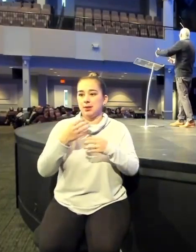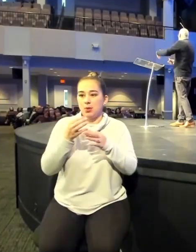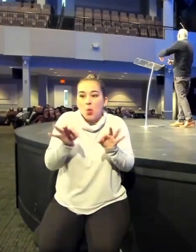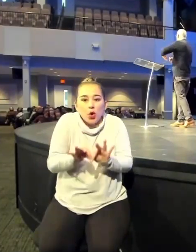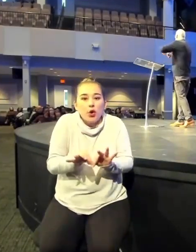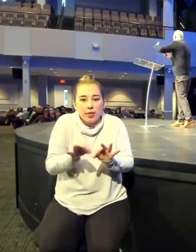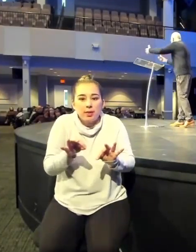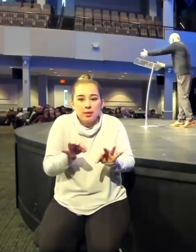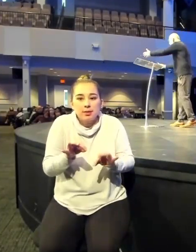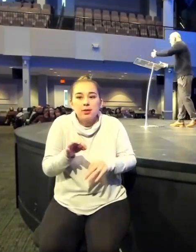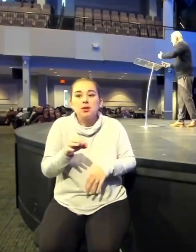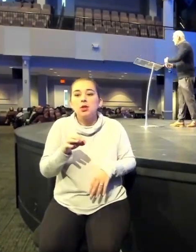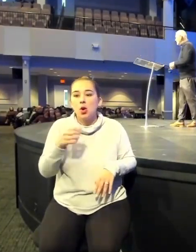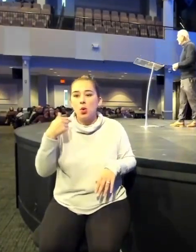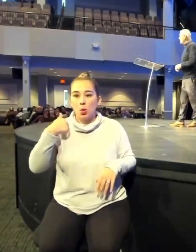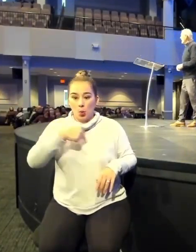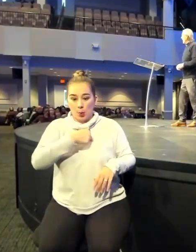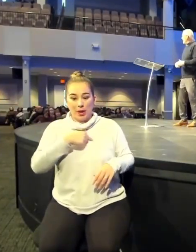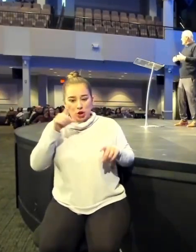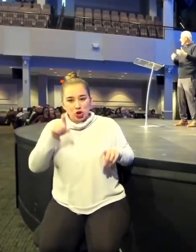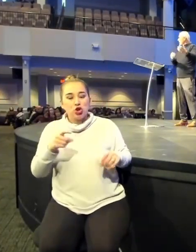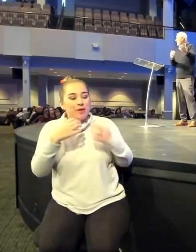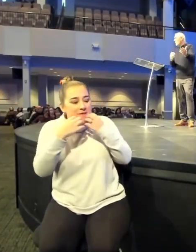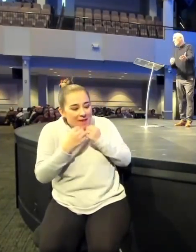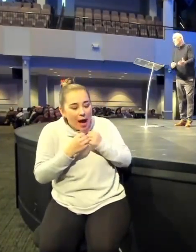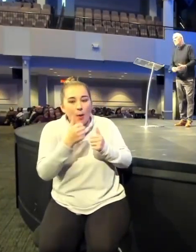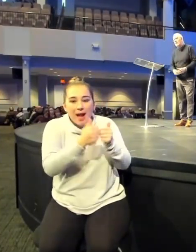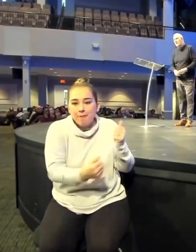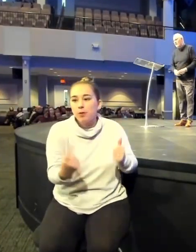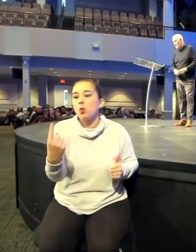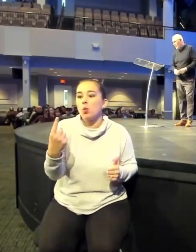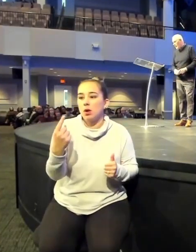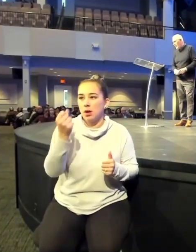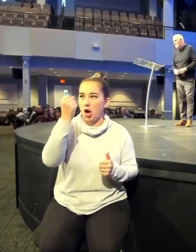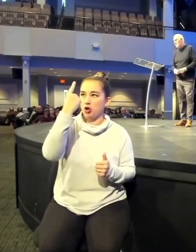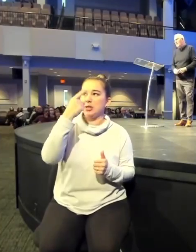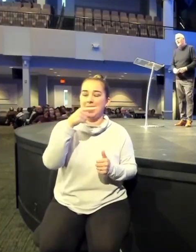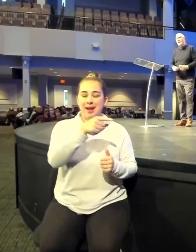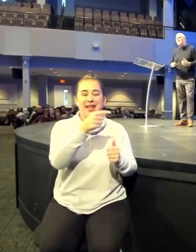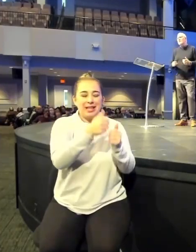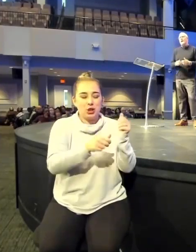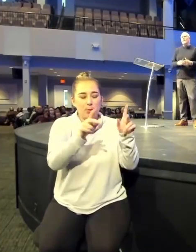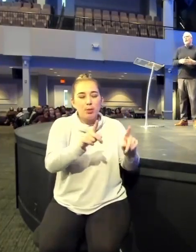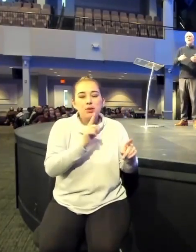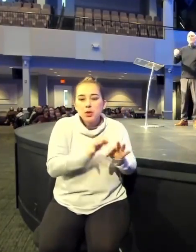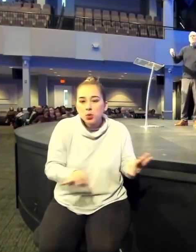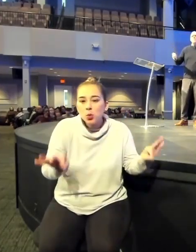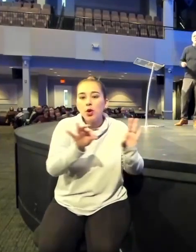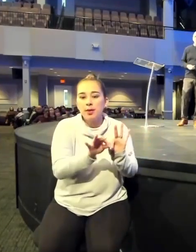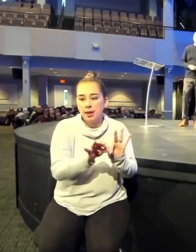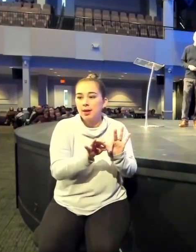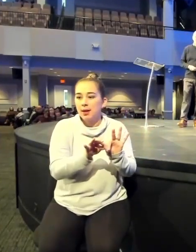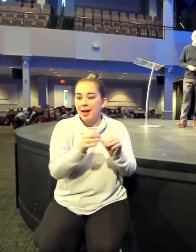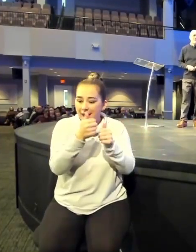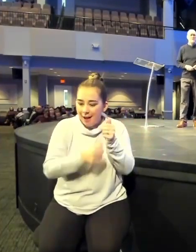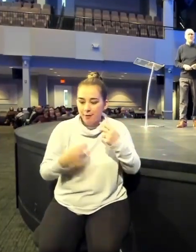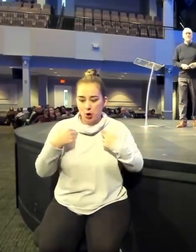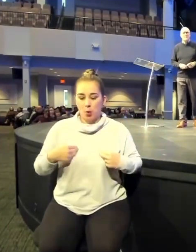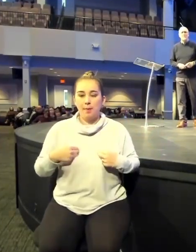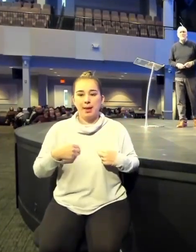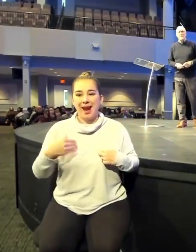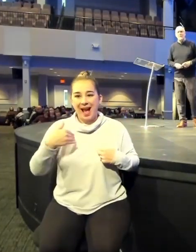that regard, to value them, to understand the worth of every human being, to understand that every human being has